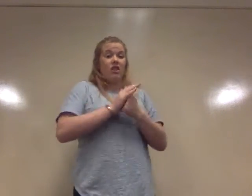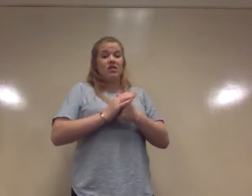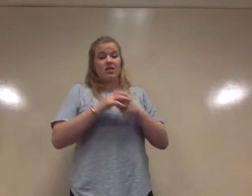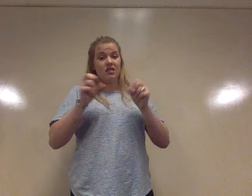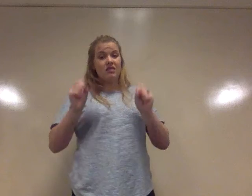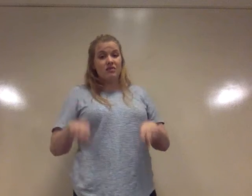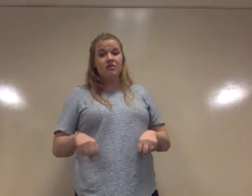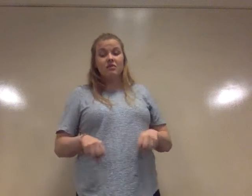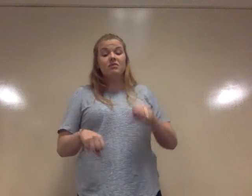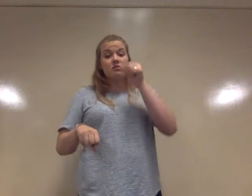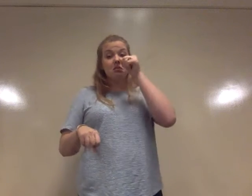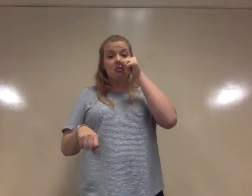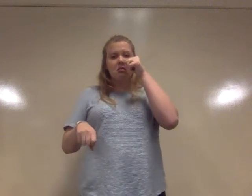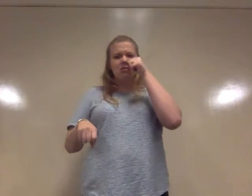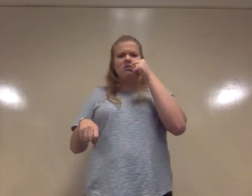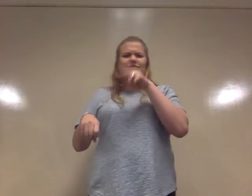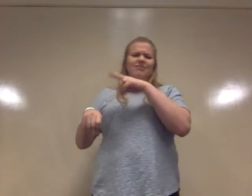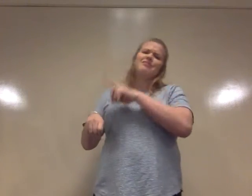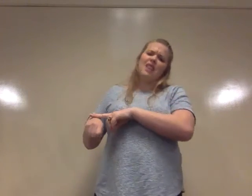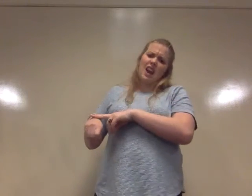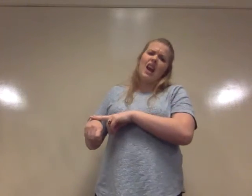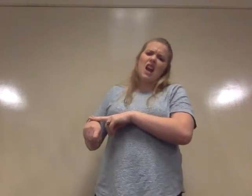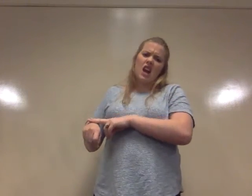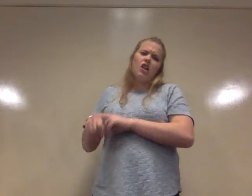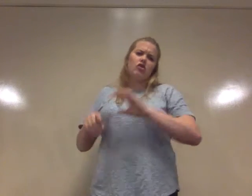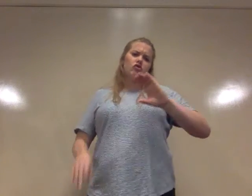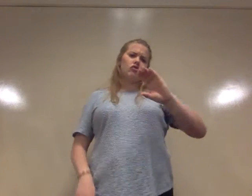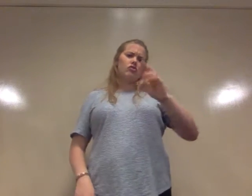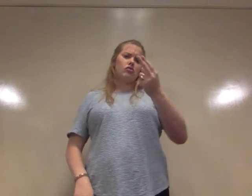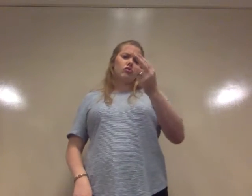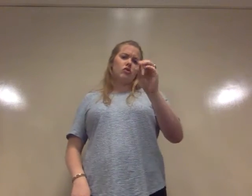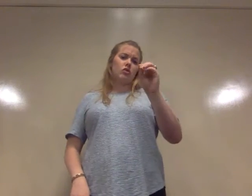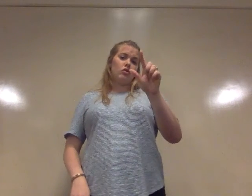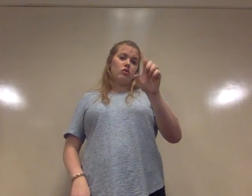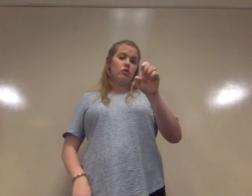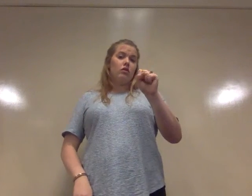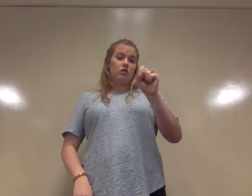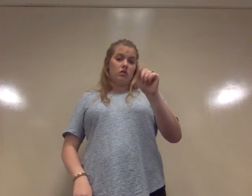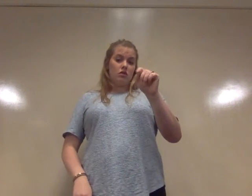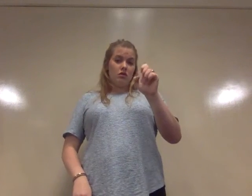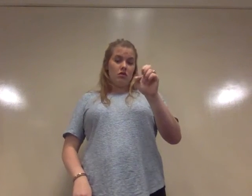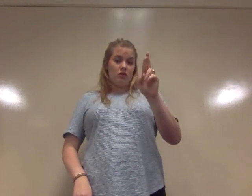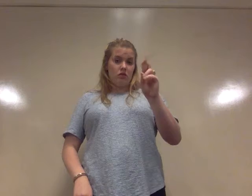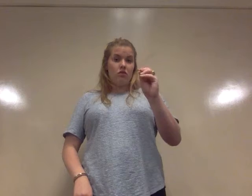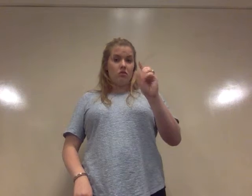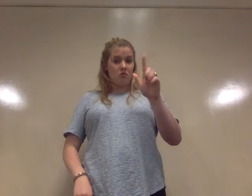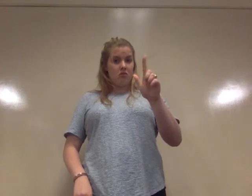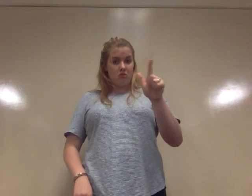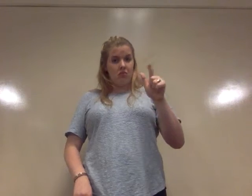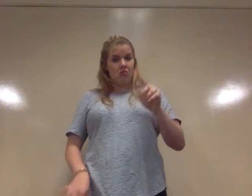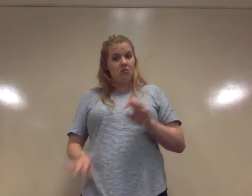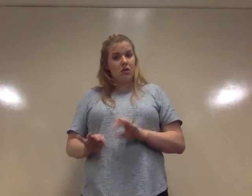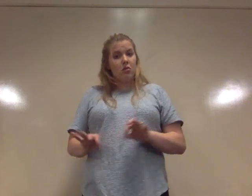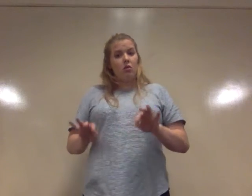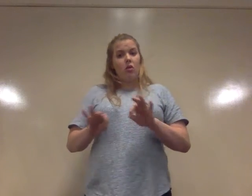Cholesterol is a natural substance produced by all animals, including humans, and it's an essential component of our cells' walls.